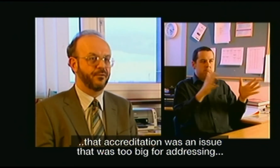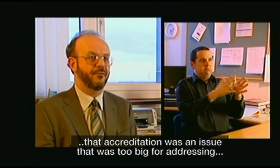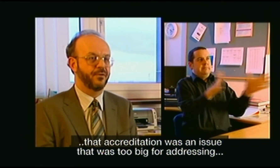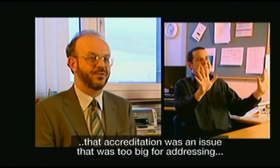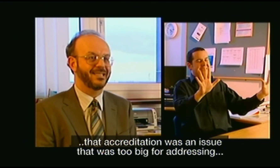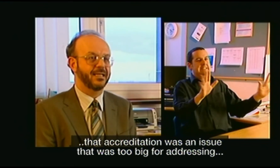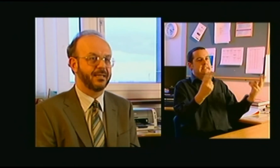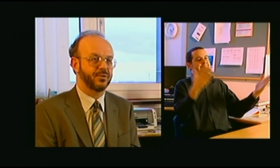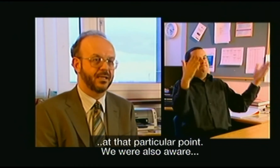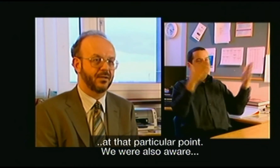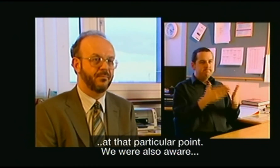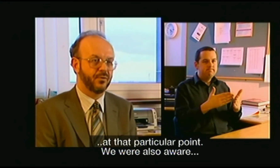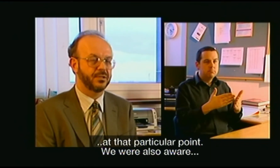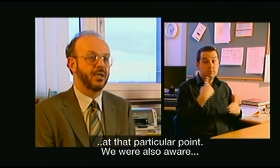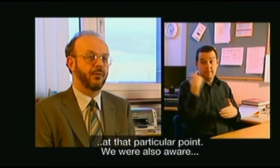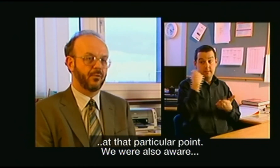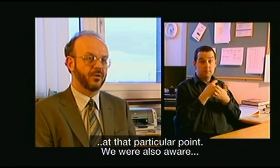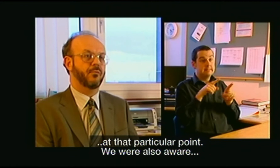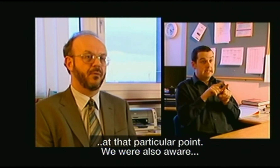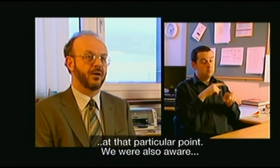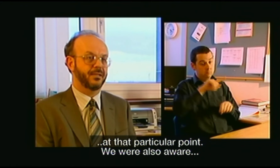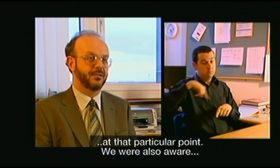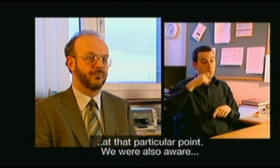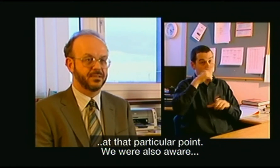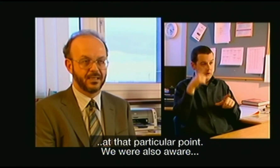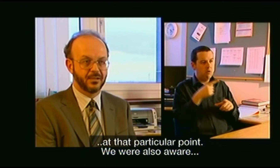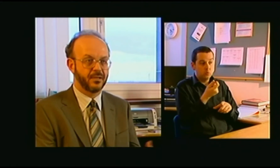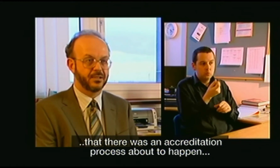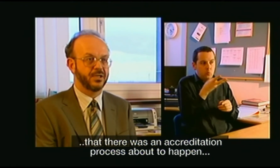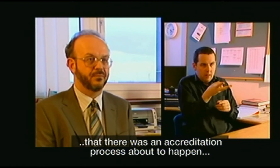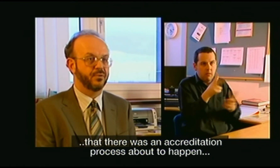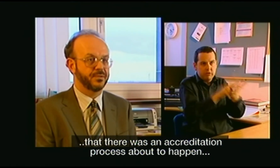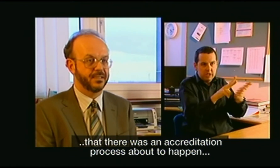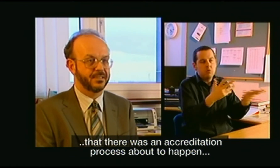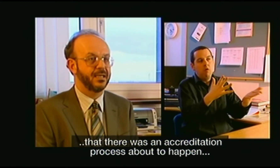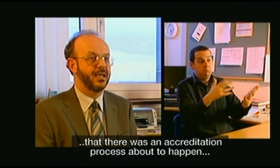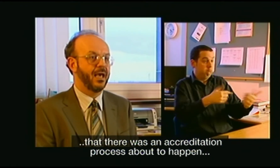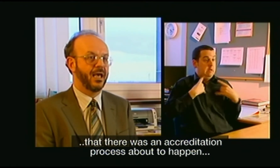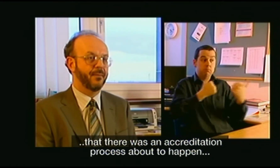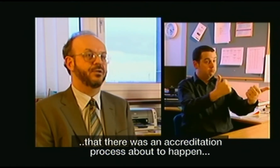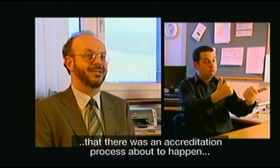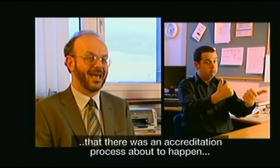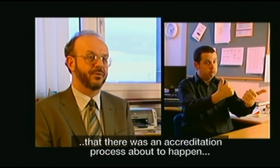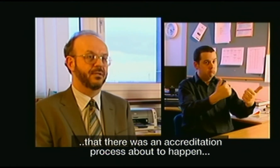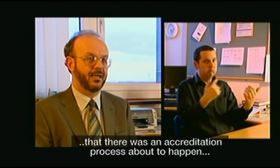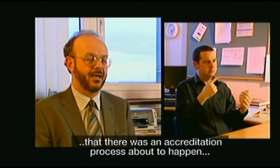for addressing at that particular point. We were also aware that there was an accreditation process about to happen,